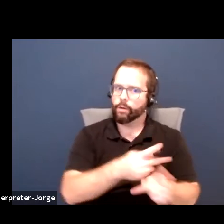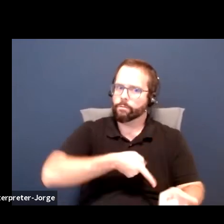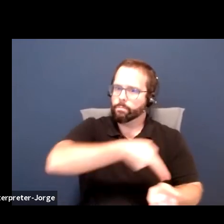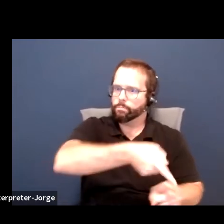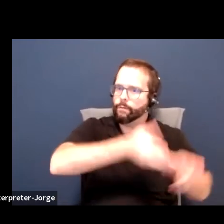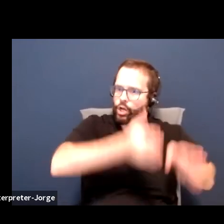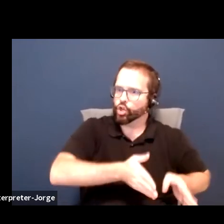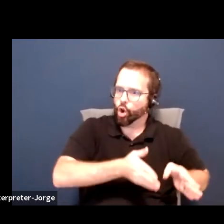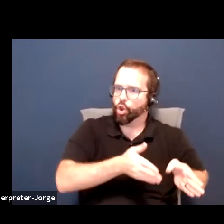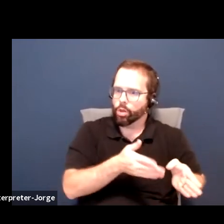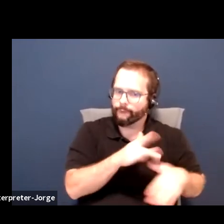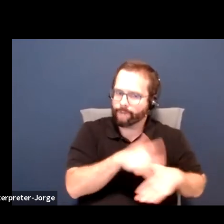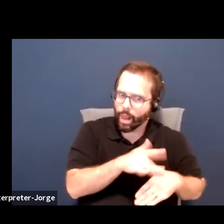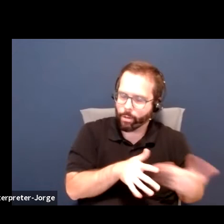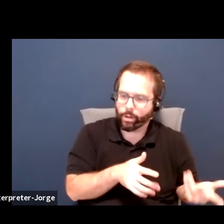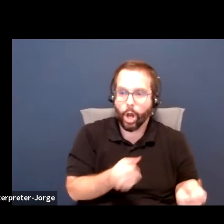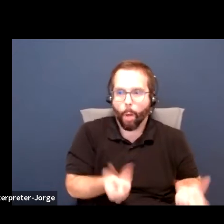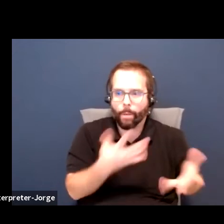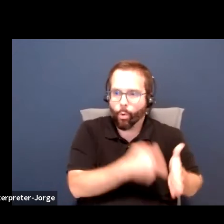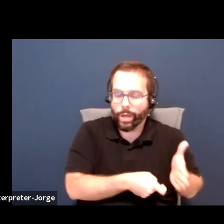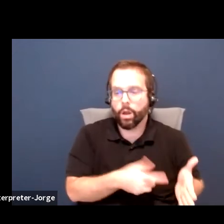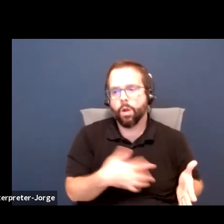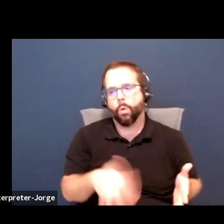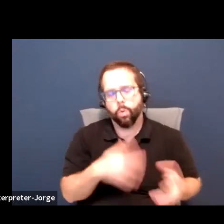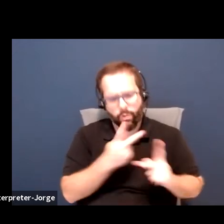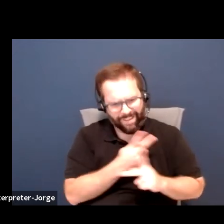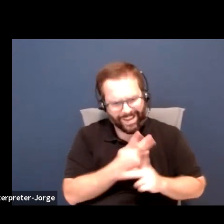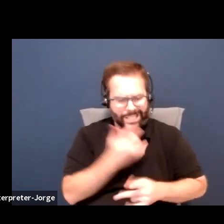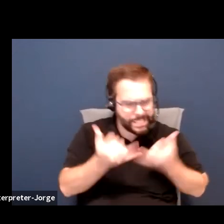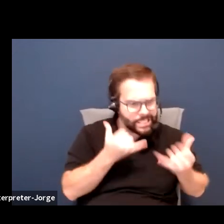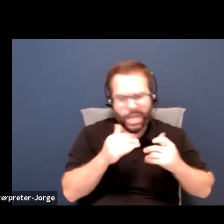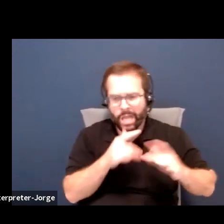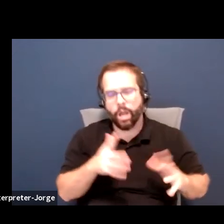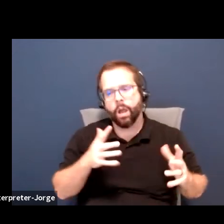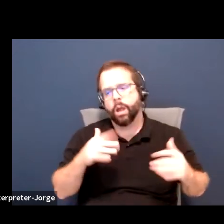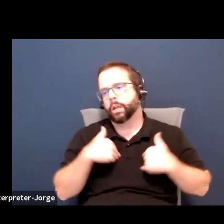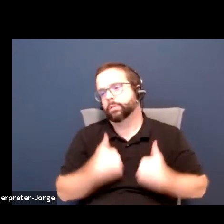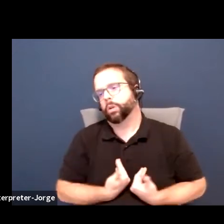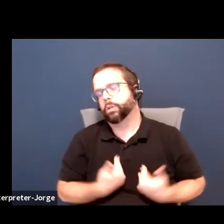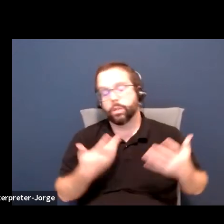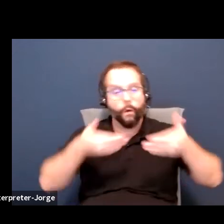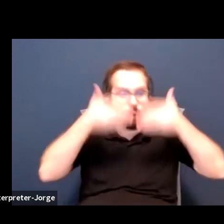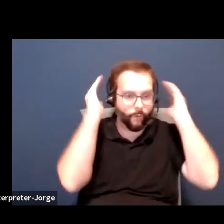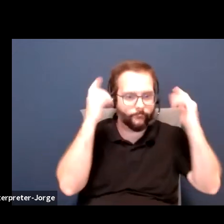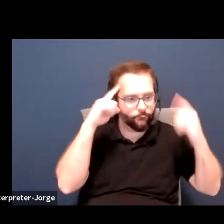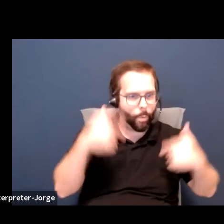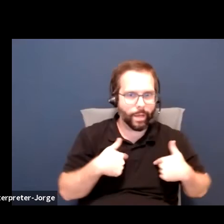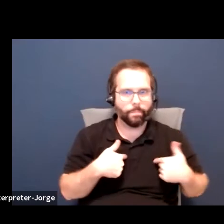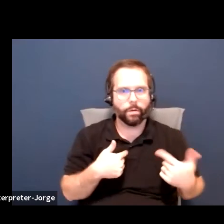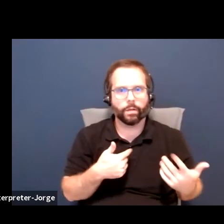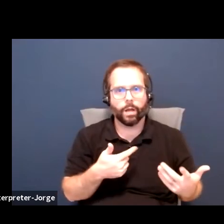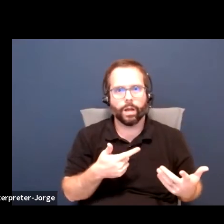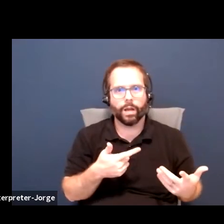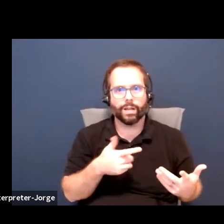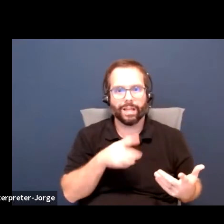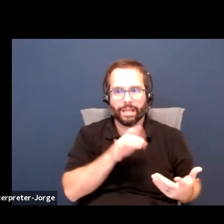cost week by week? It was exhausting. And it was overwhelming to me because I don't deal well with all those kinds